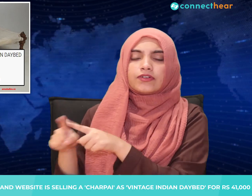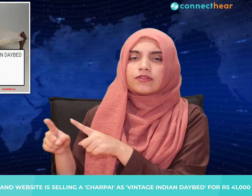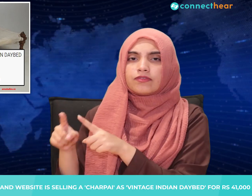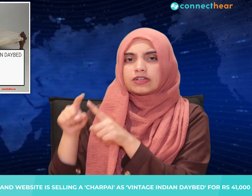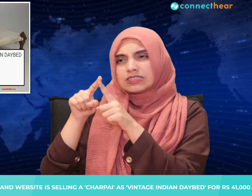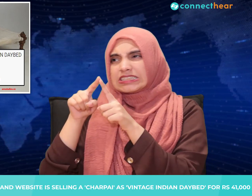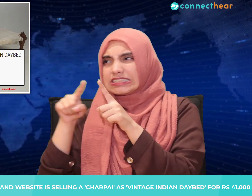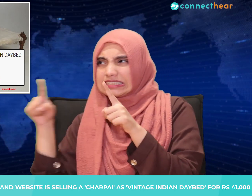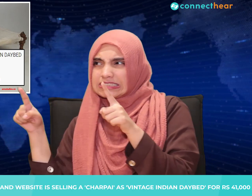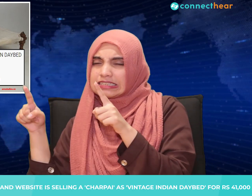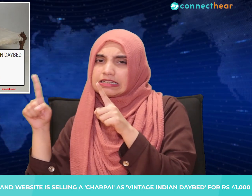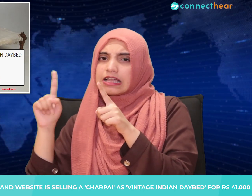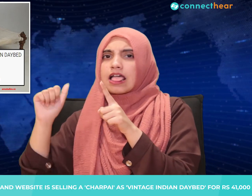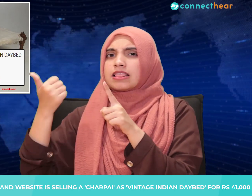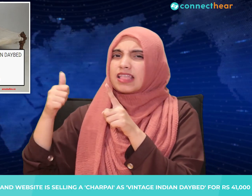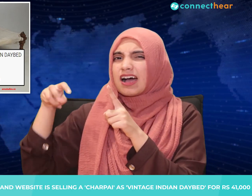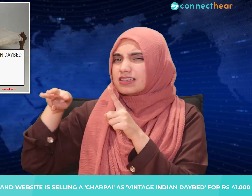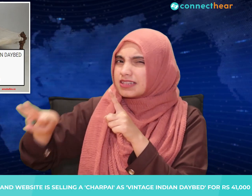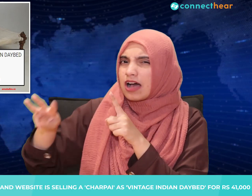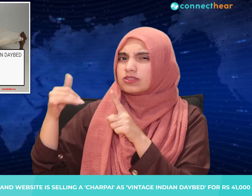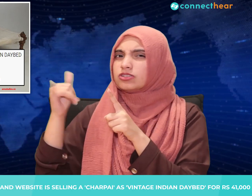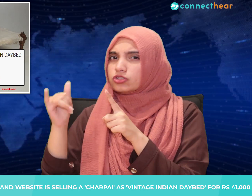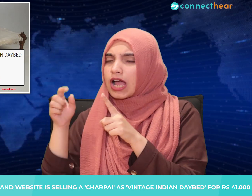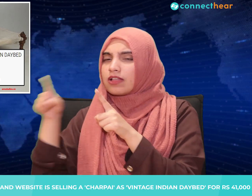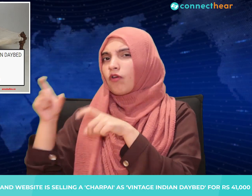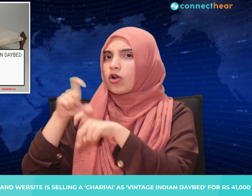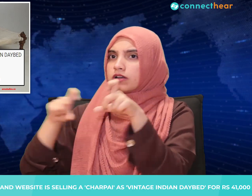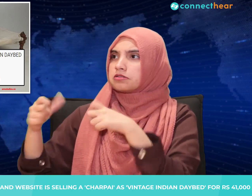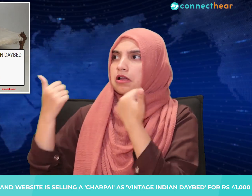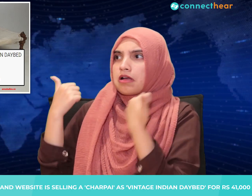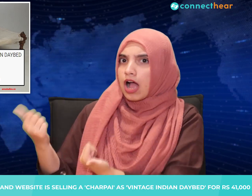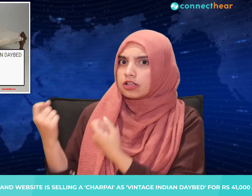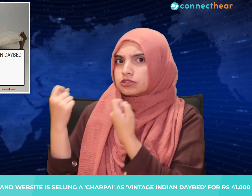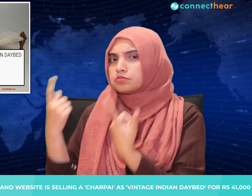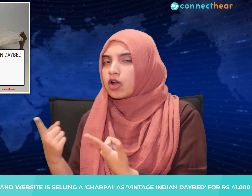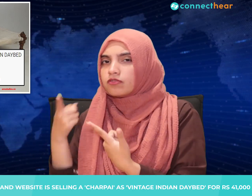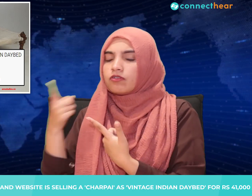maximum of 10,000 rupees for really fancy designer ones.